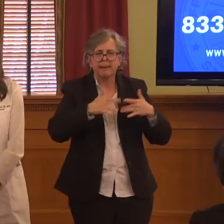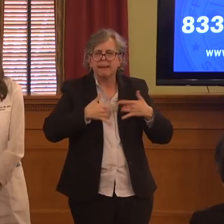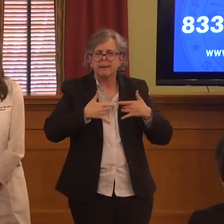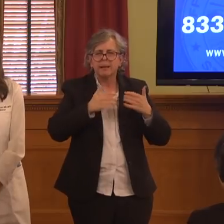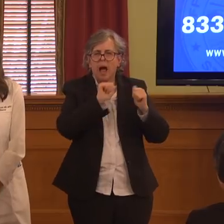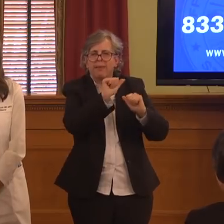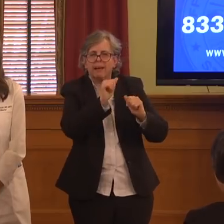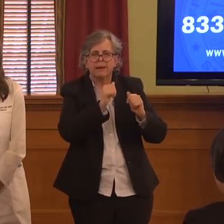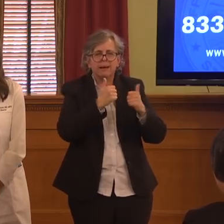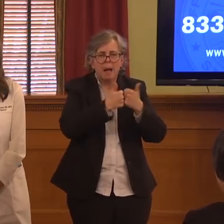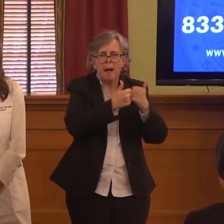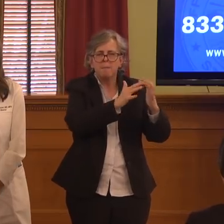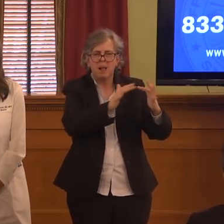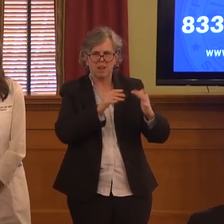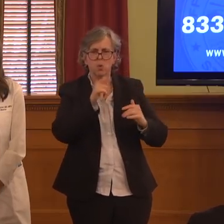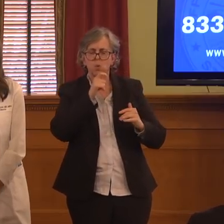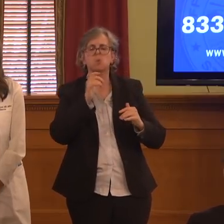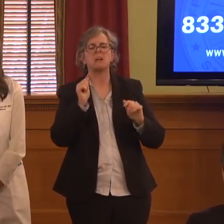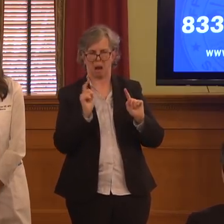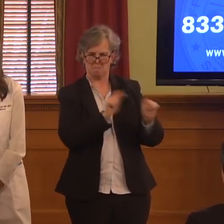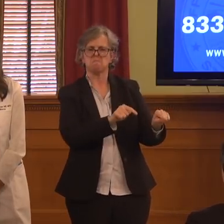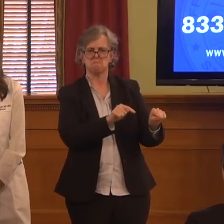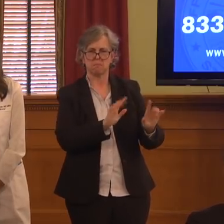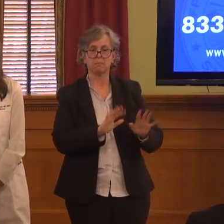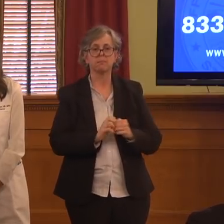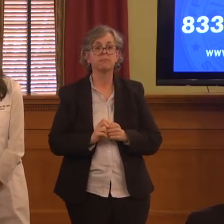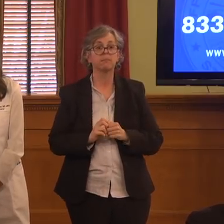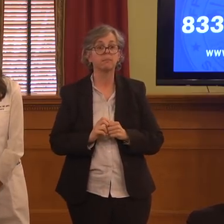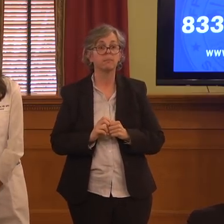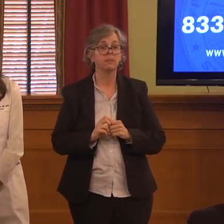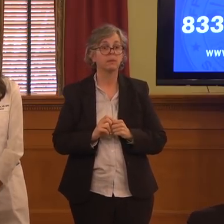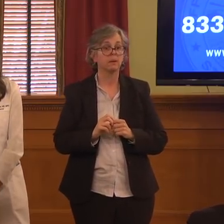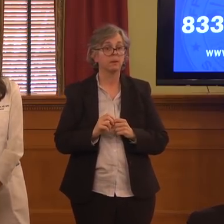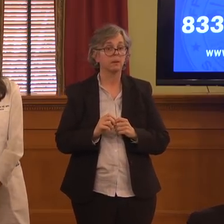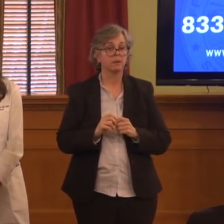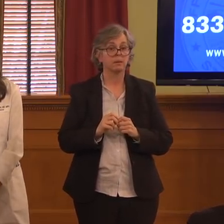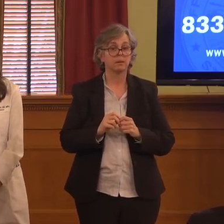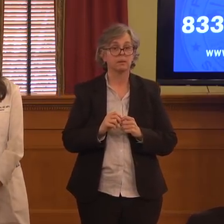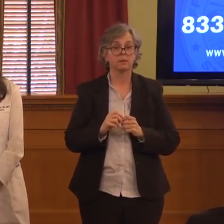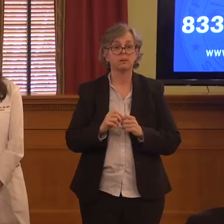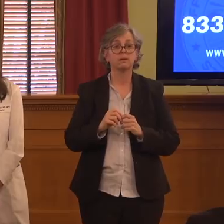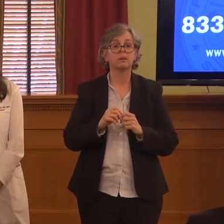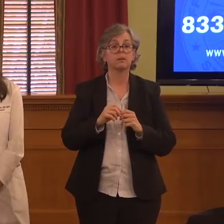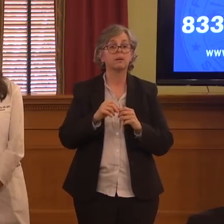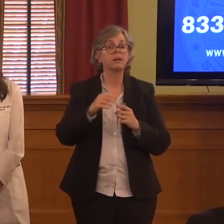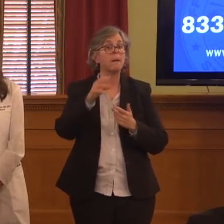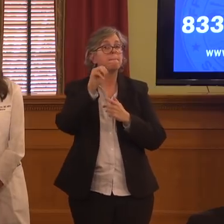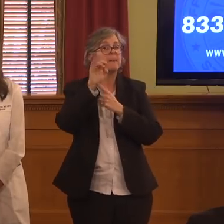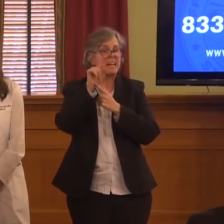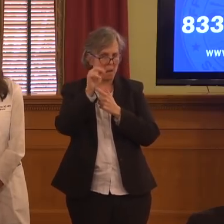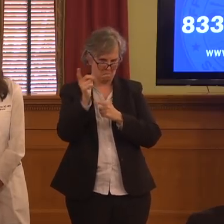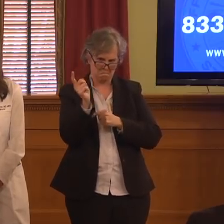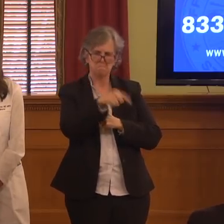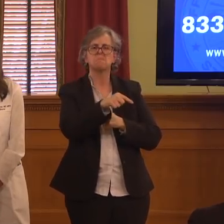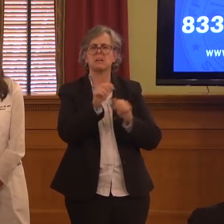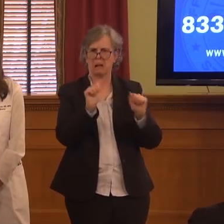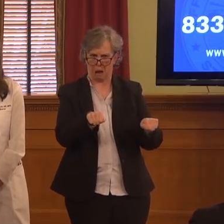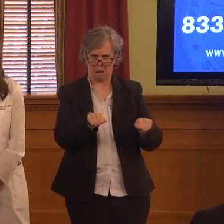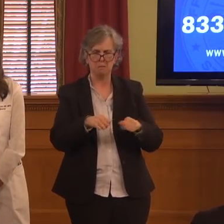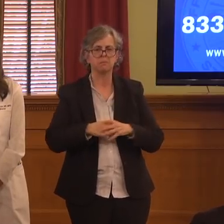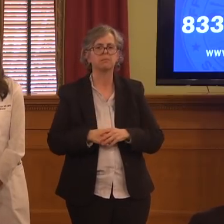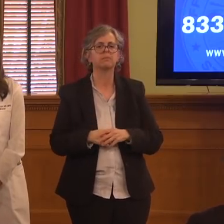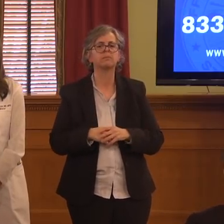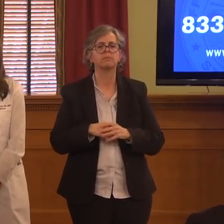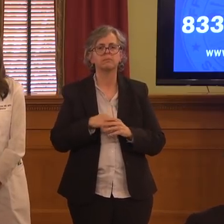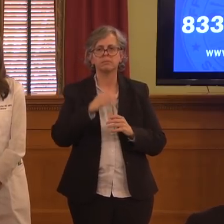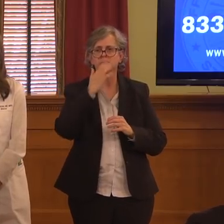order does not exclude the media, and there's more to it, but that is the basic essence of it. Well,